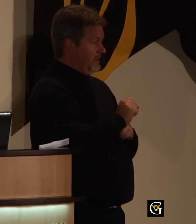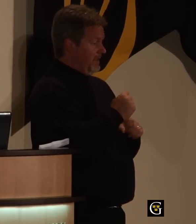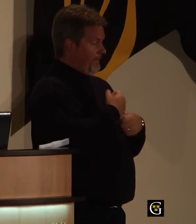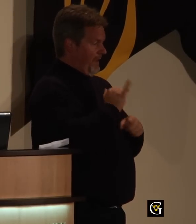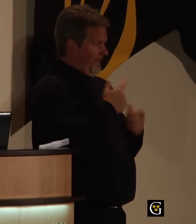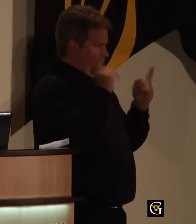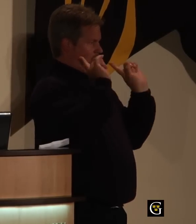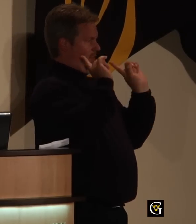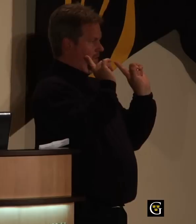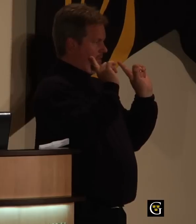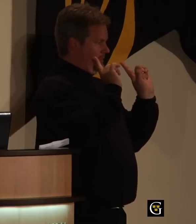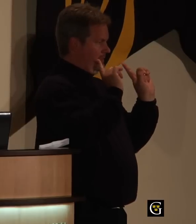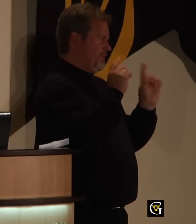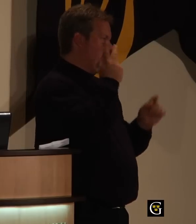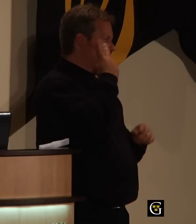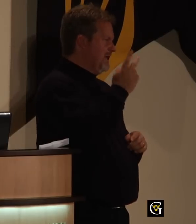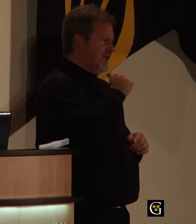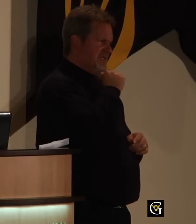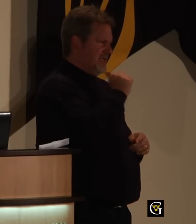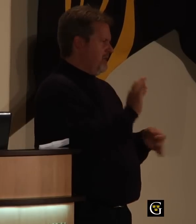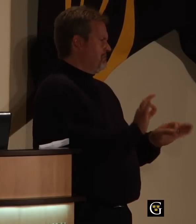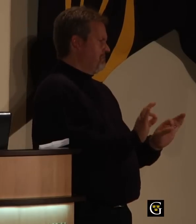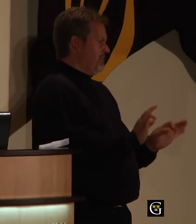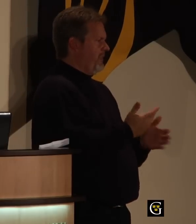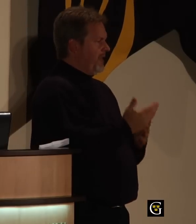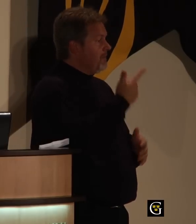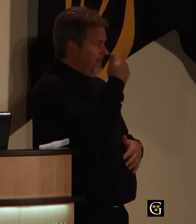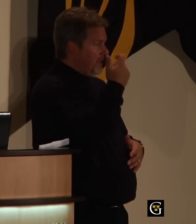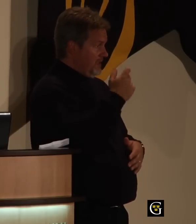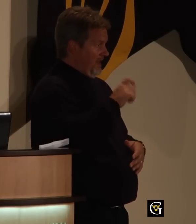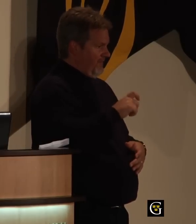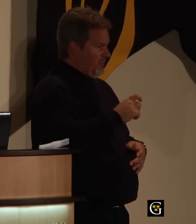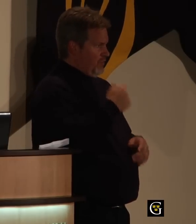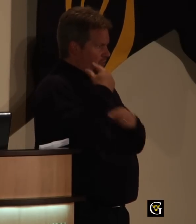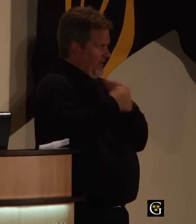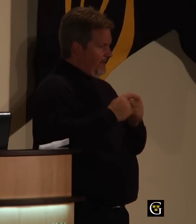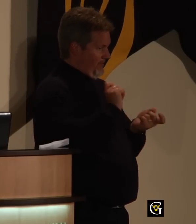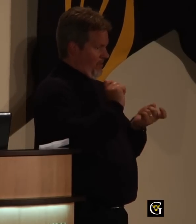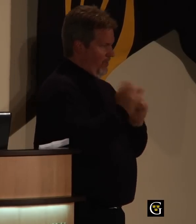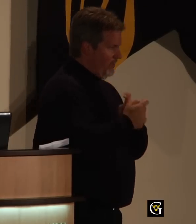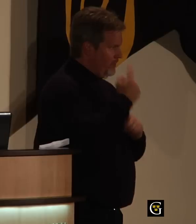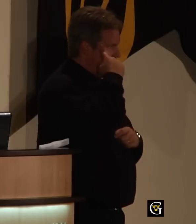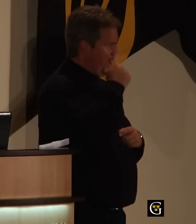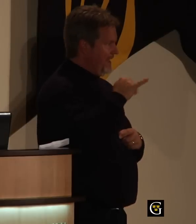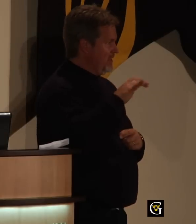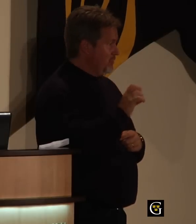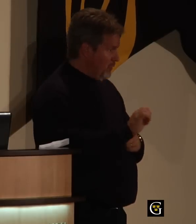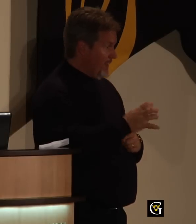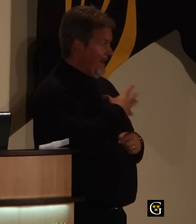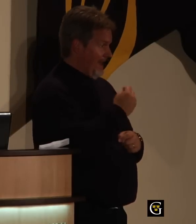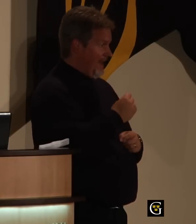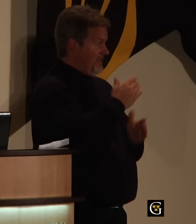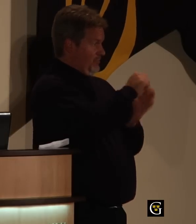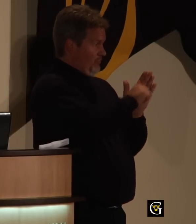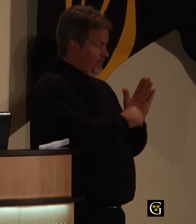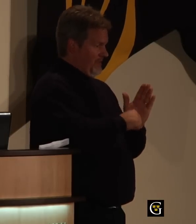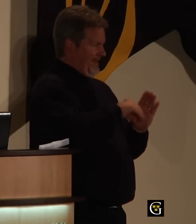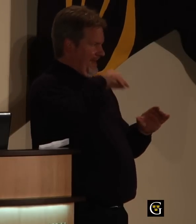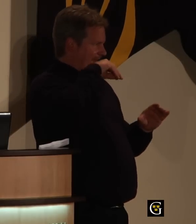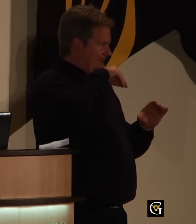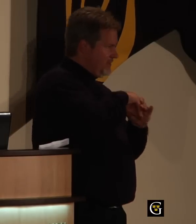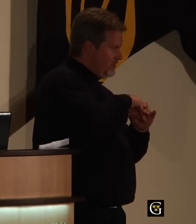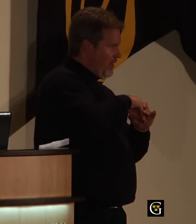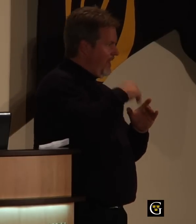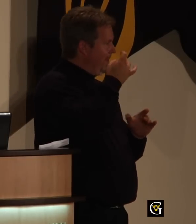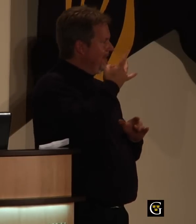But as you can see, this is not a trivial thing to do because you have to genetically alter brain tissue and you have to surgically install a light source inside